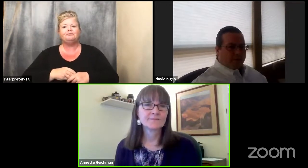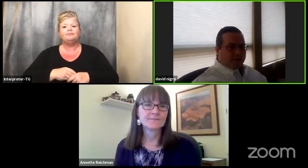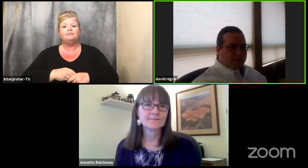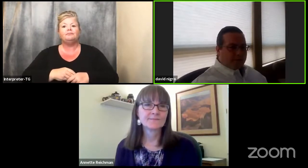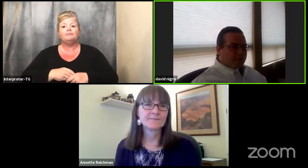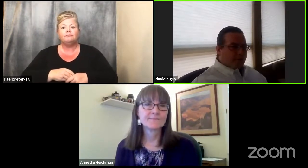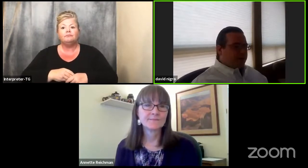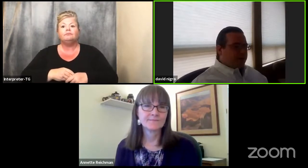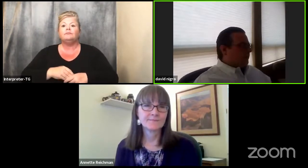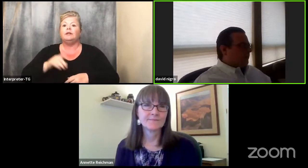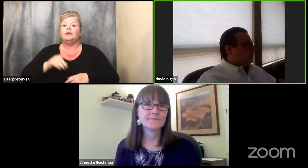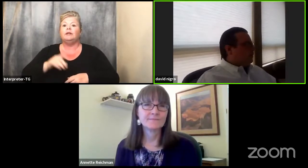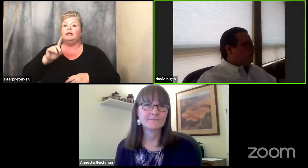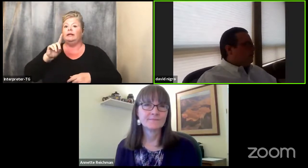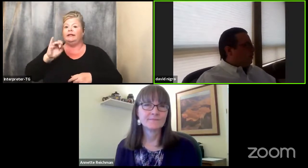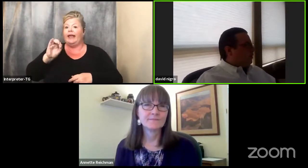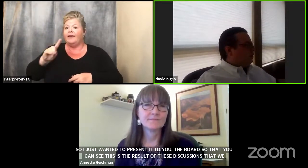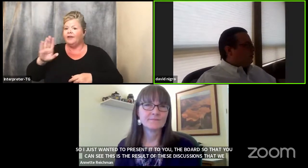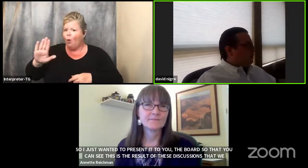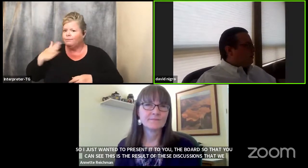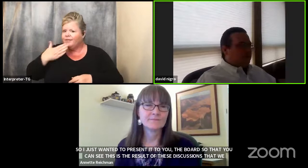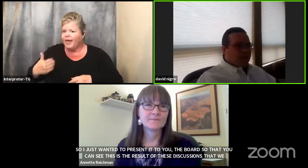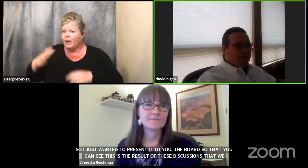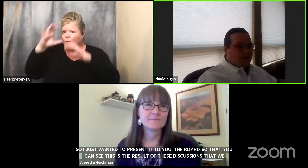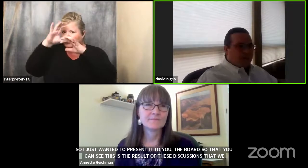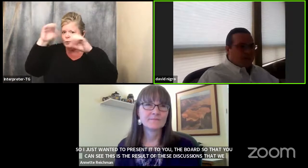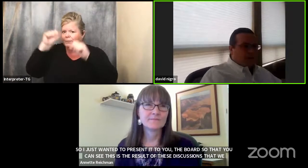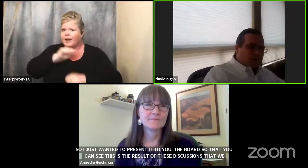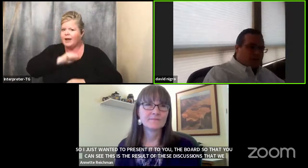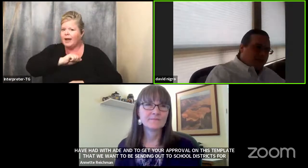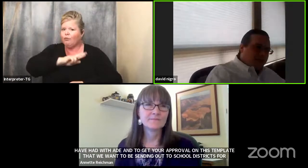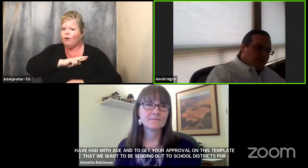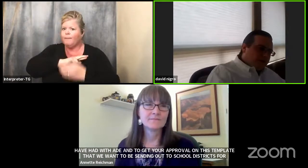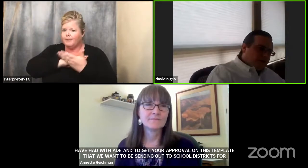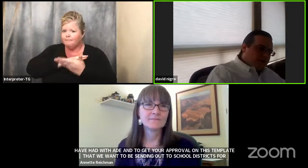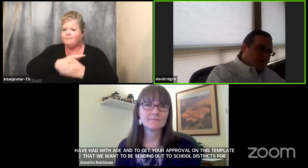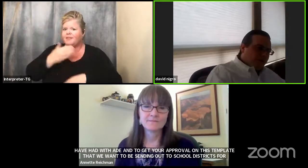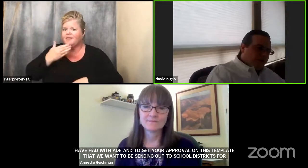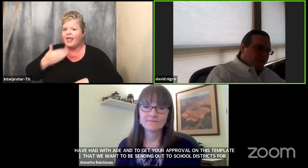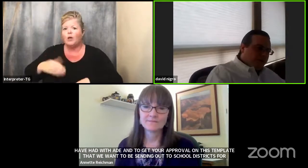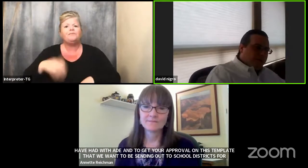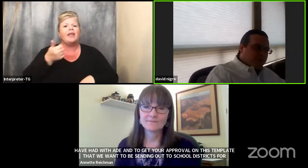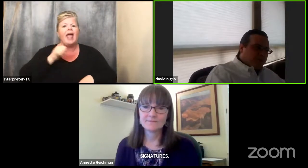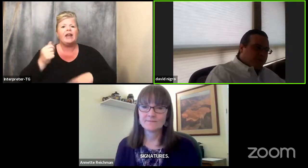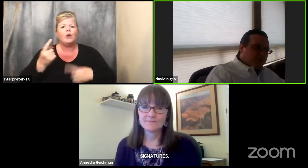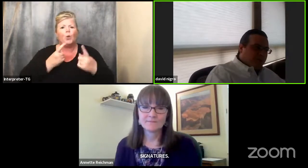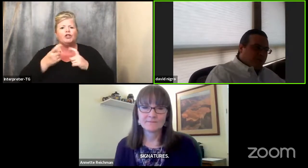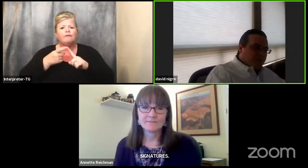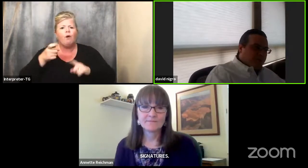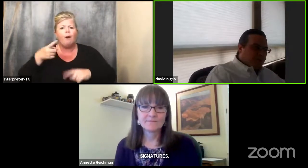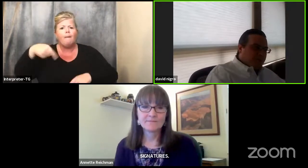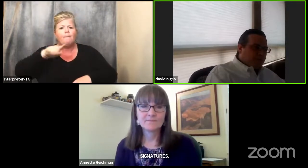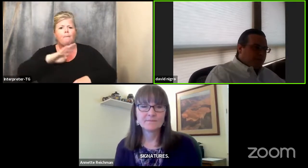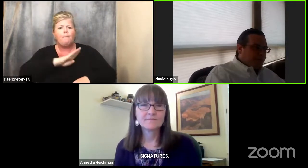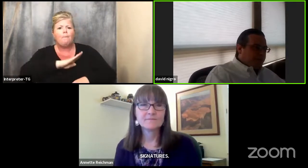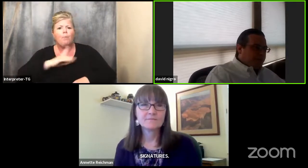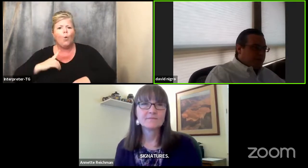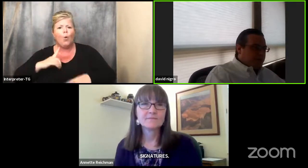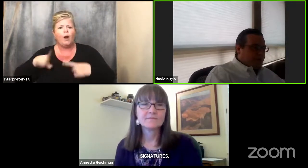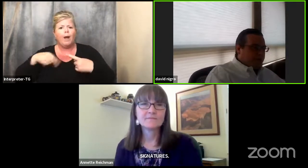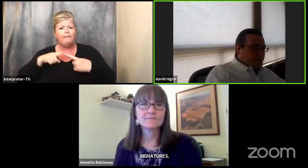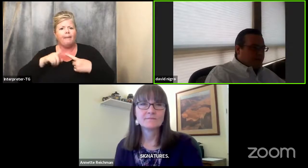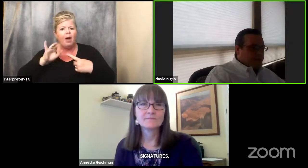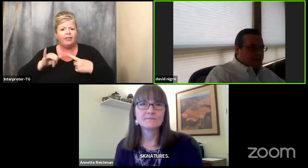Thank you, Superintendent Reichman. Are there any questions from board members about the agreement or